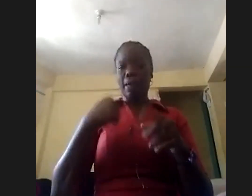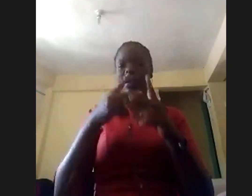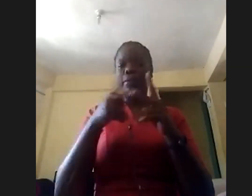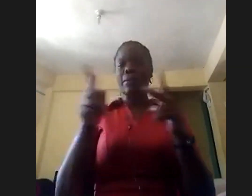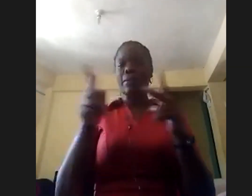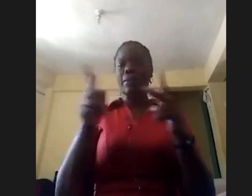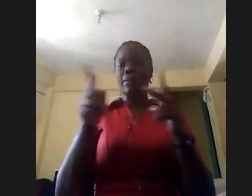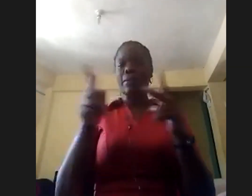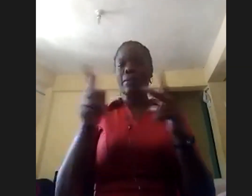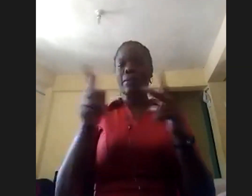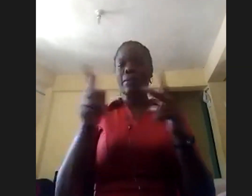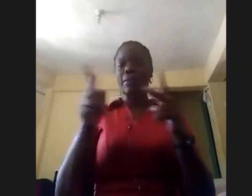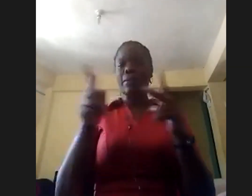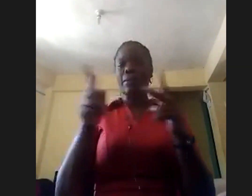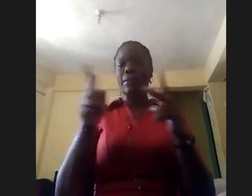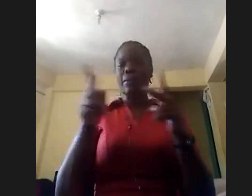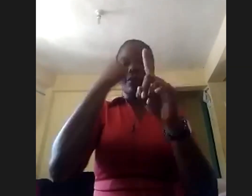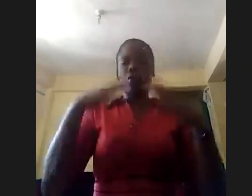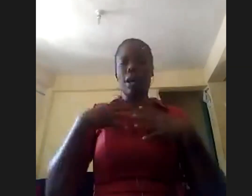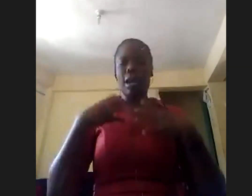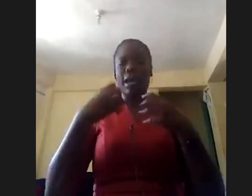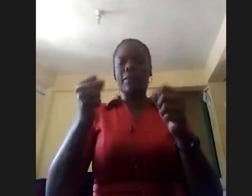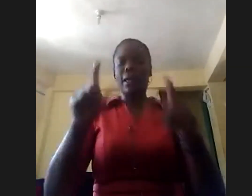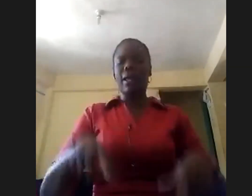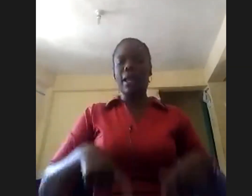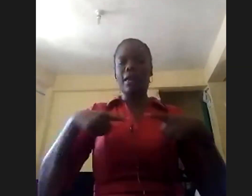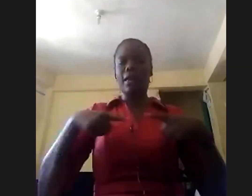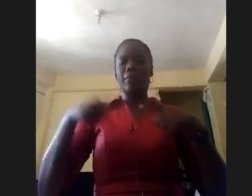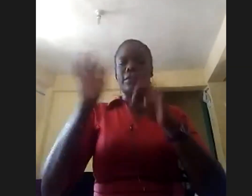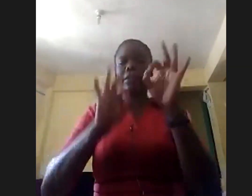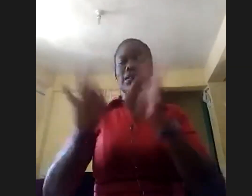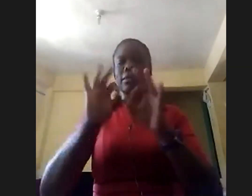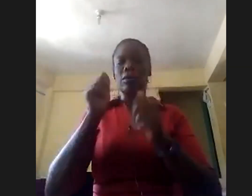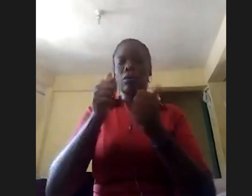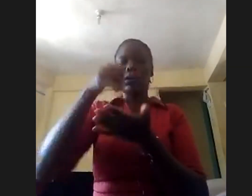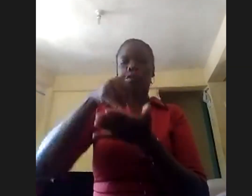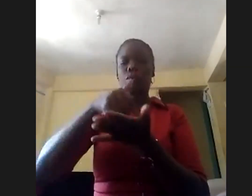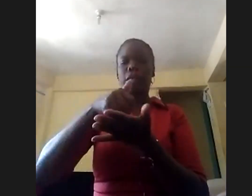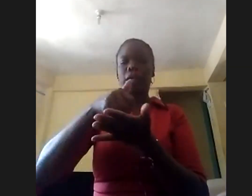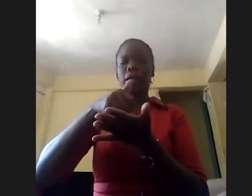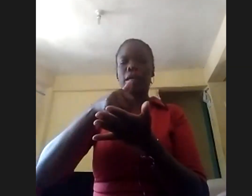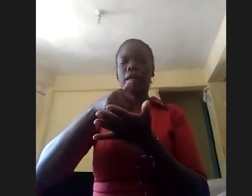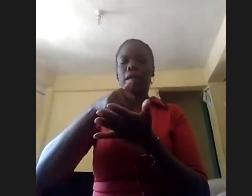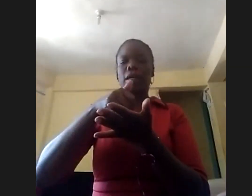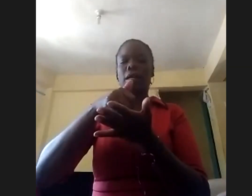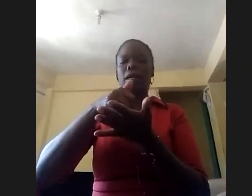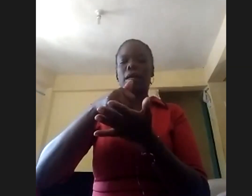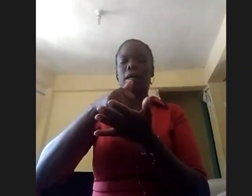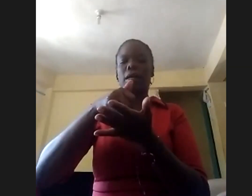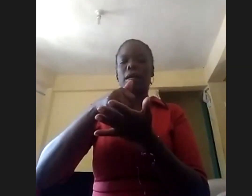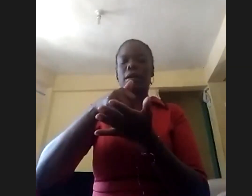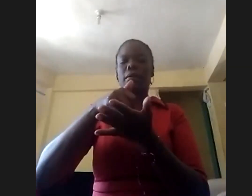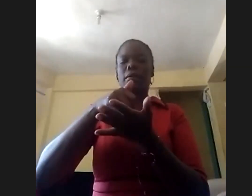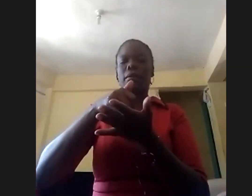in advocating for healthy lifestyles, which include cessation of smoking, because smoking is one thing. To me, this is